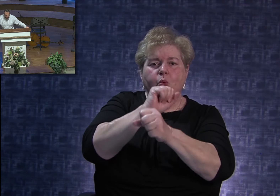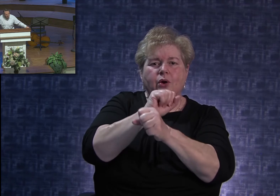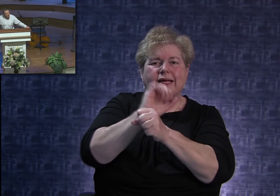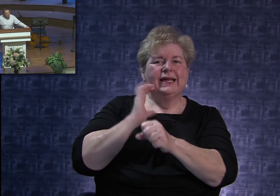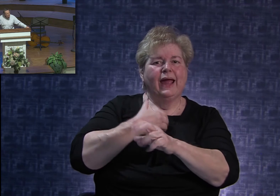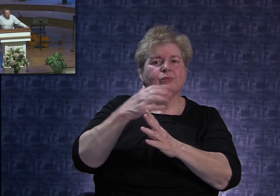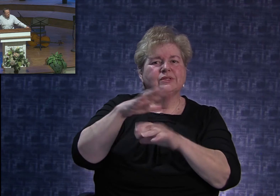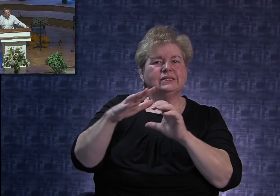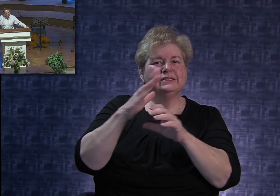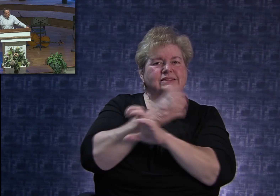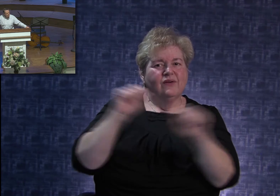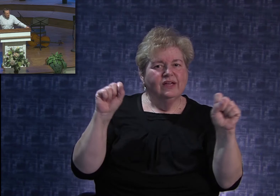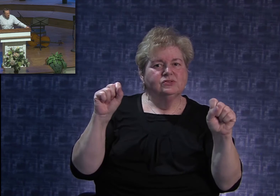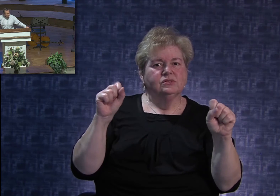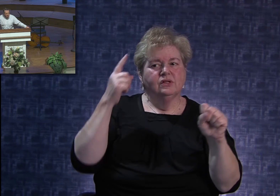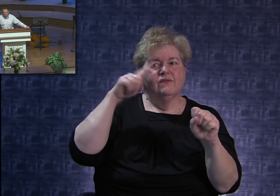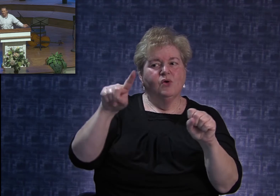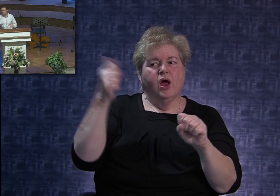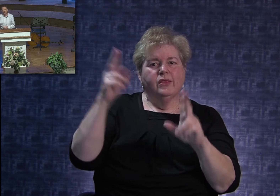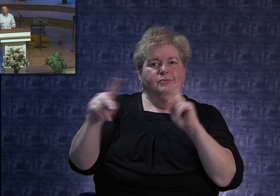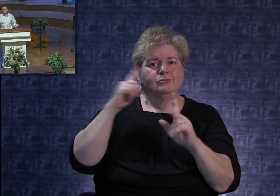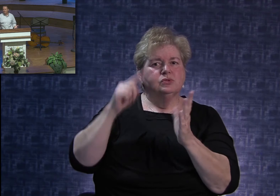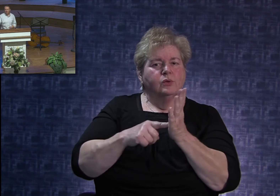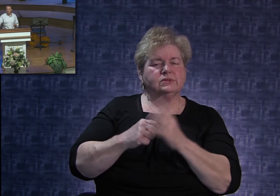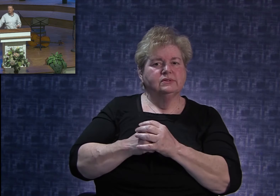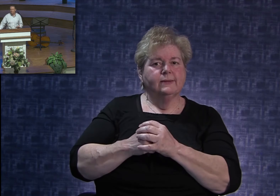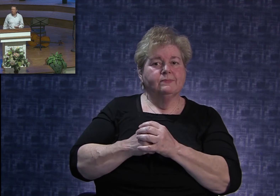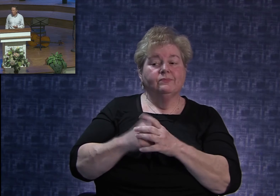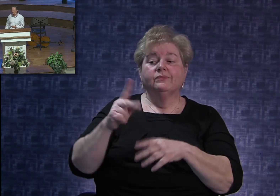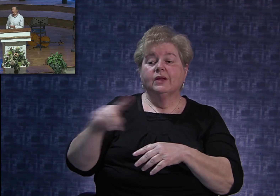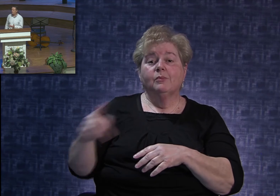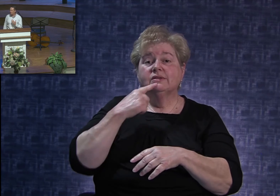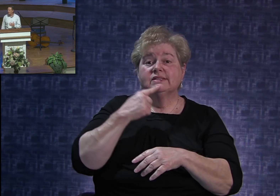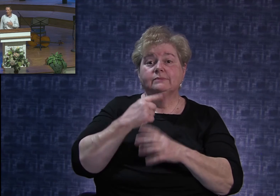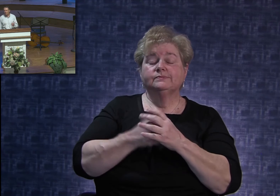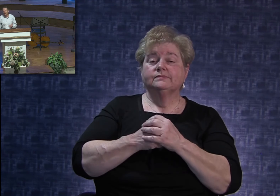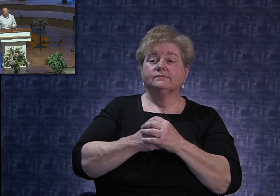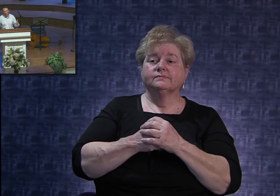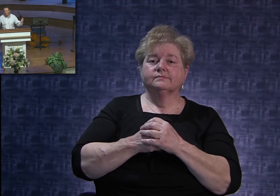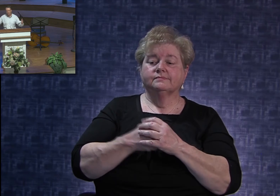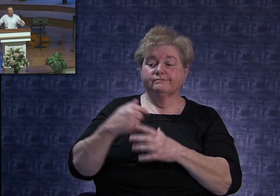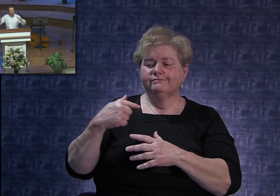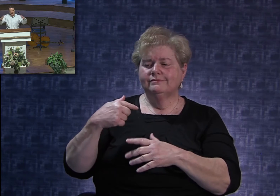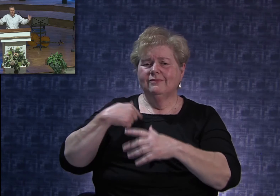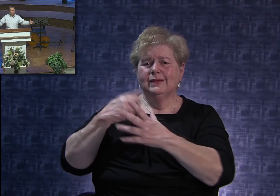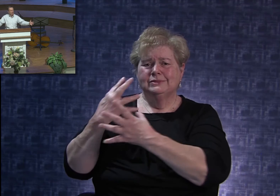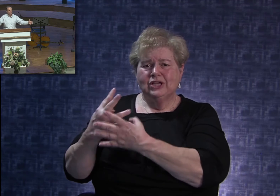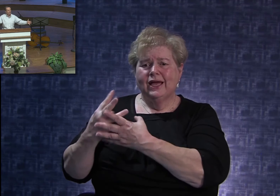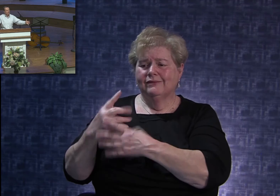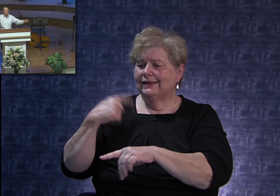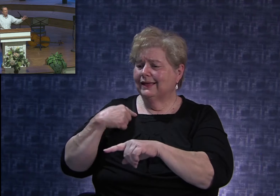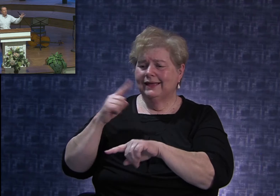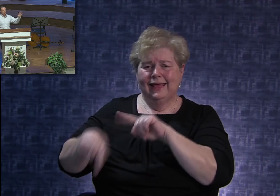our salvation. Now, Paul tells them, and he's said this to them before, he's saying, look, I'm in jail, I'm in prison, I can't be